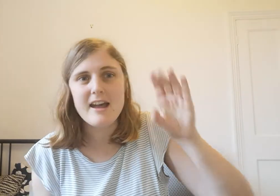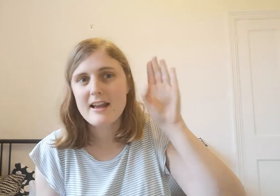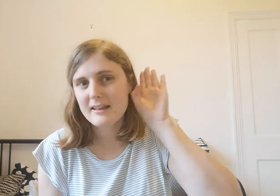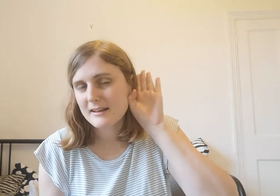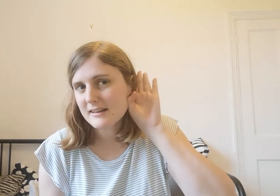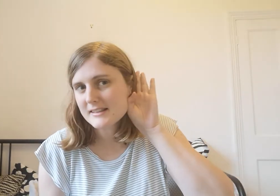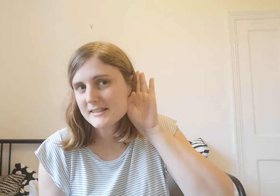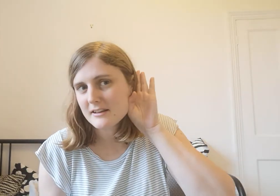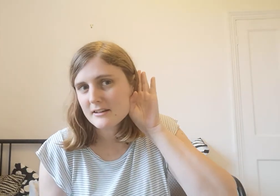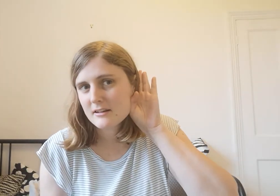bag? Listen.